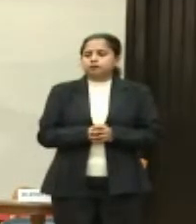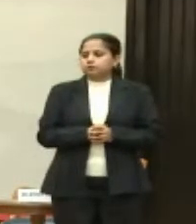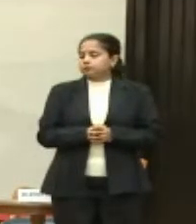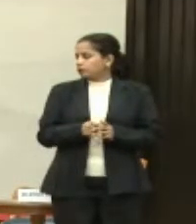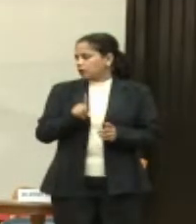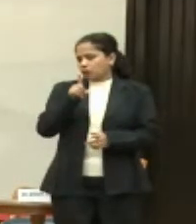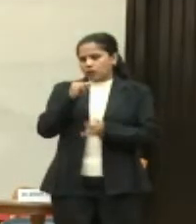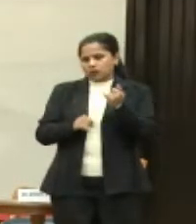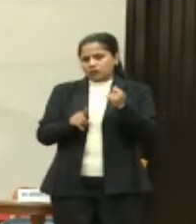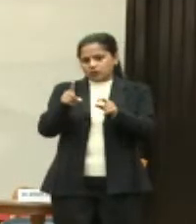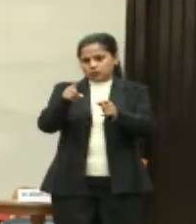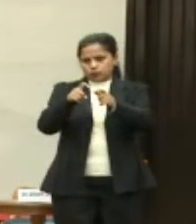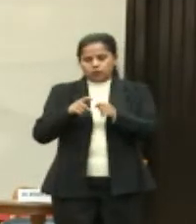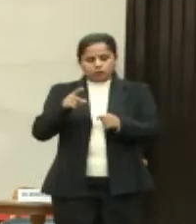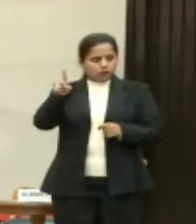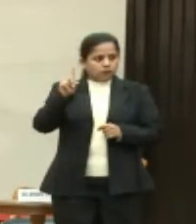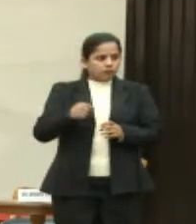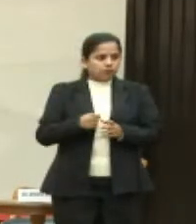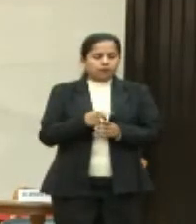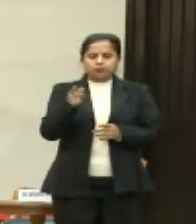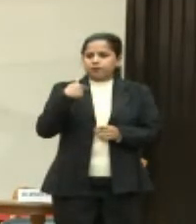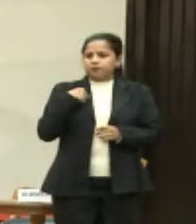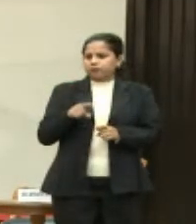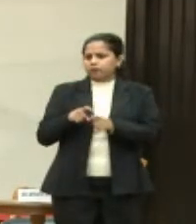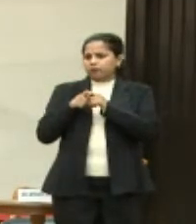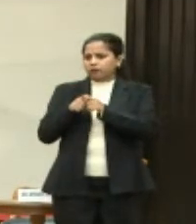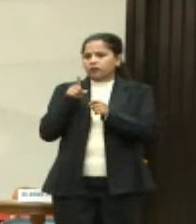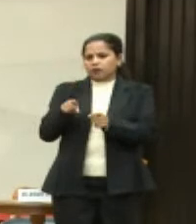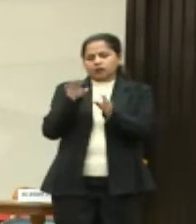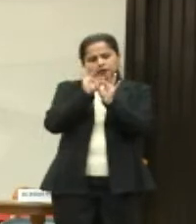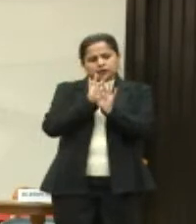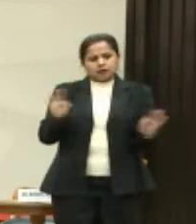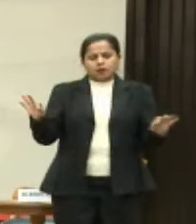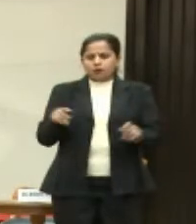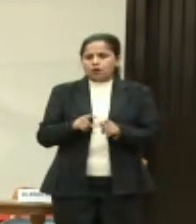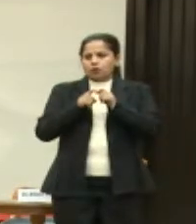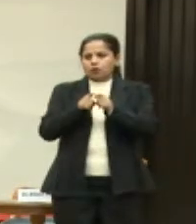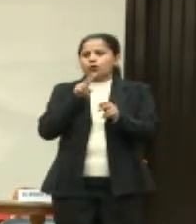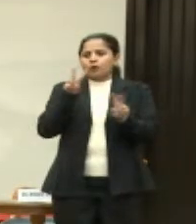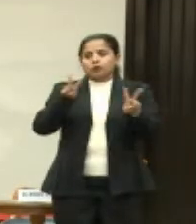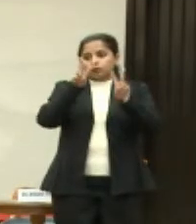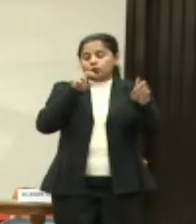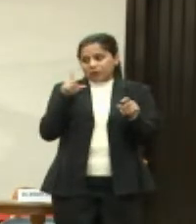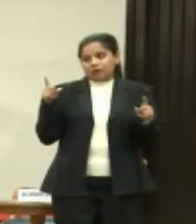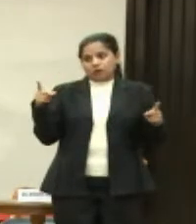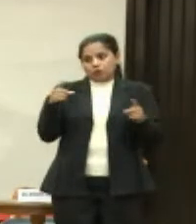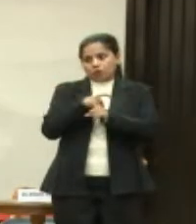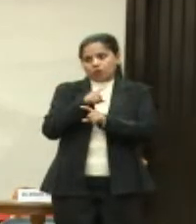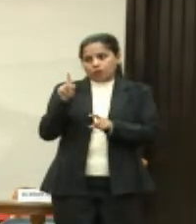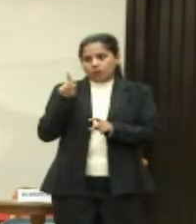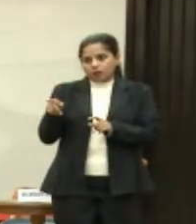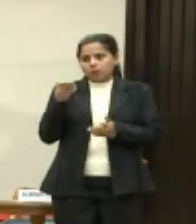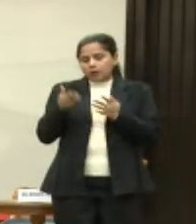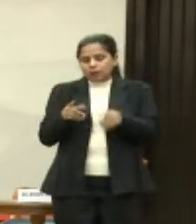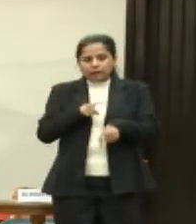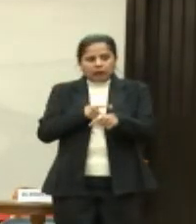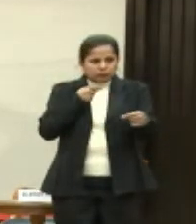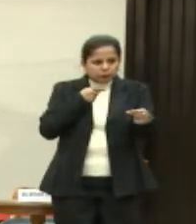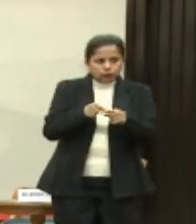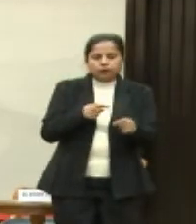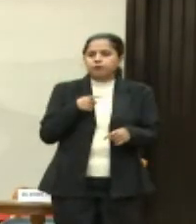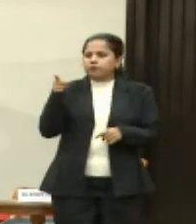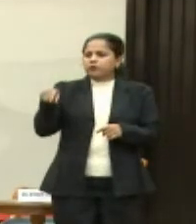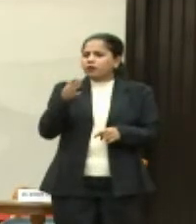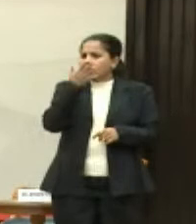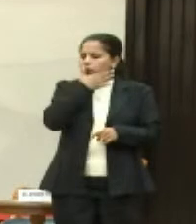One last question. Hi. So I'm framing the question in a bit simplistic manner, although the topic is very complex, but given the paucity of time. So you